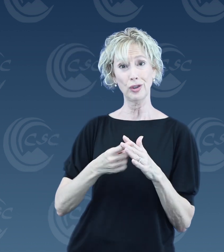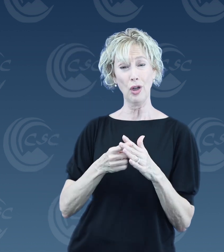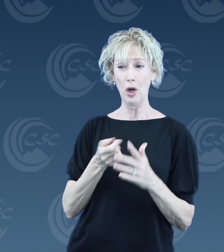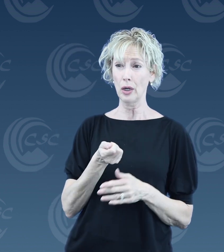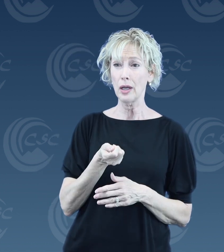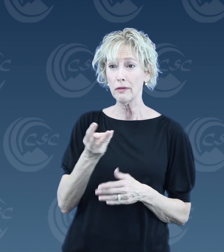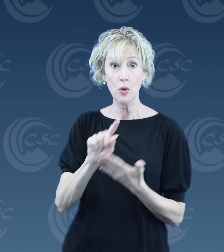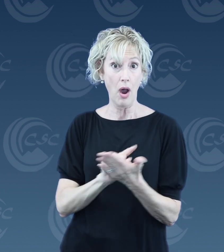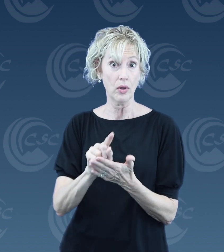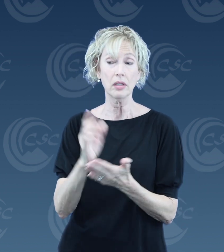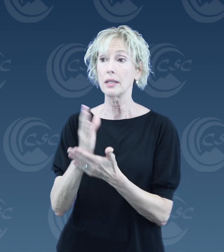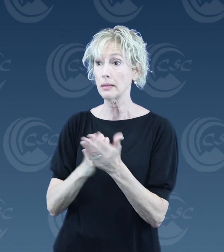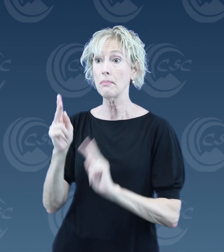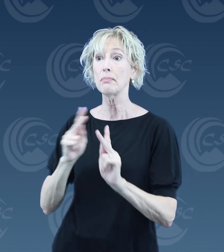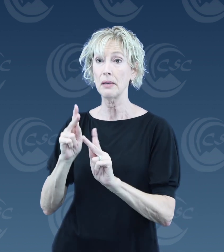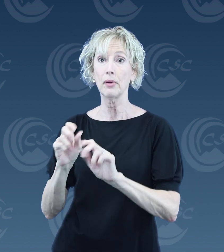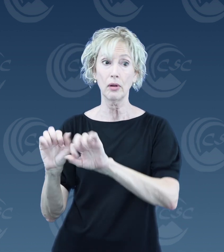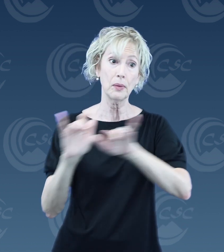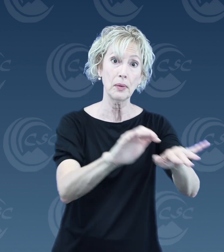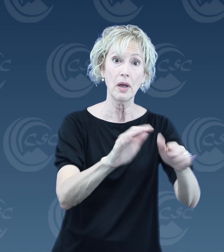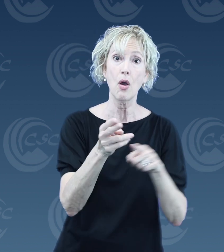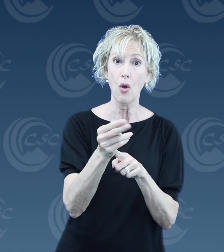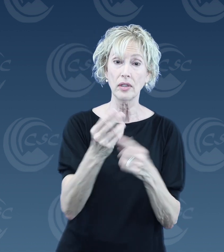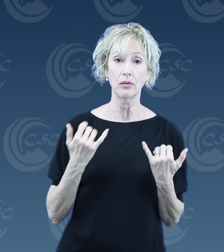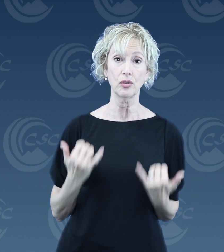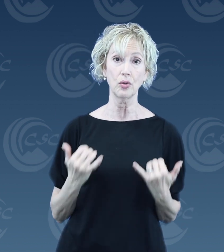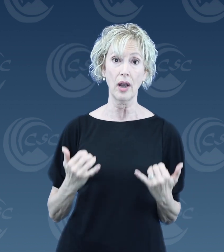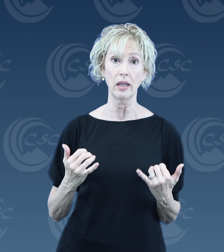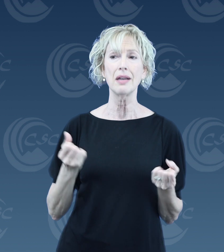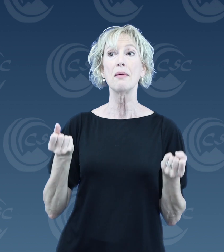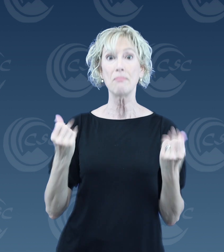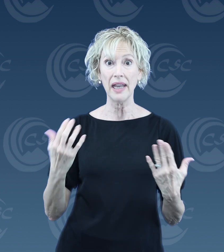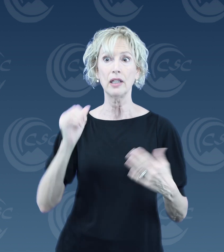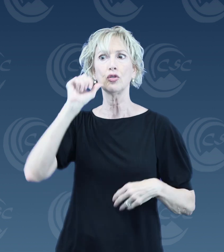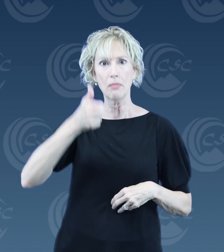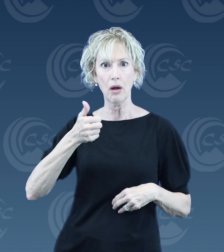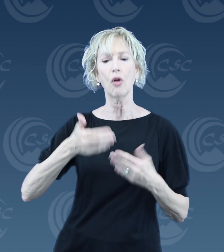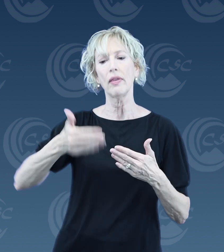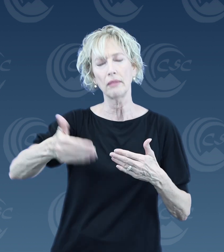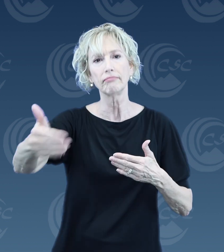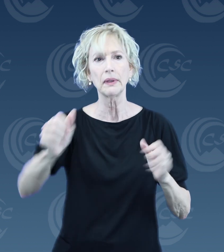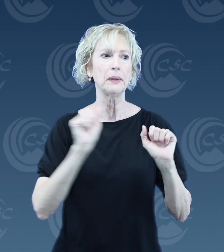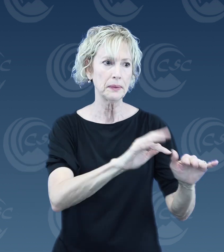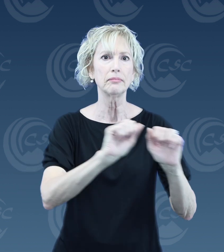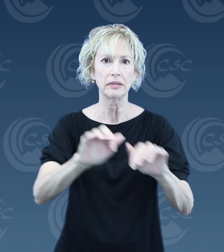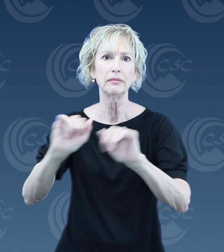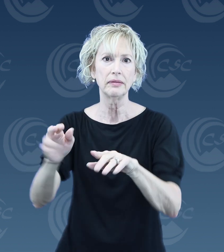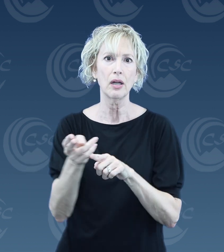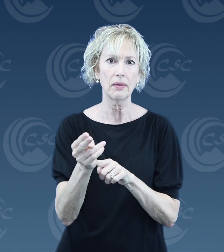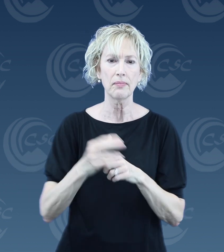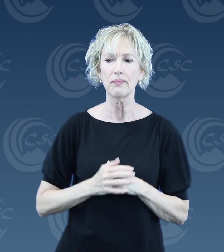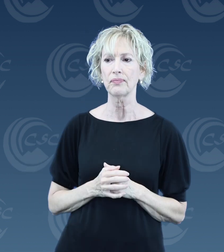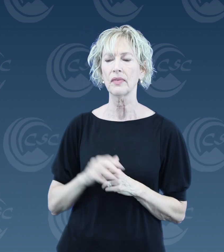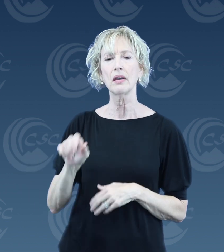few hours. Some of the first individuals will go into hotels today, and then large numbers tomorrow and the days subsequent to that. There's